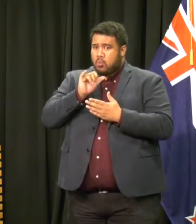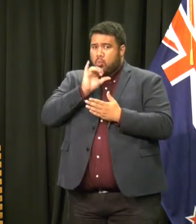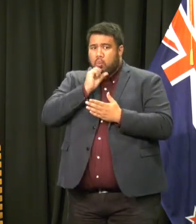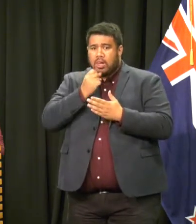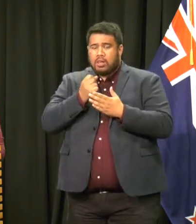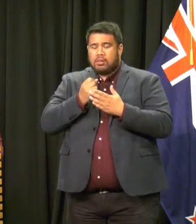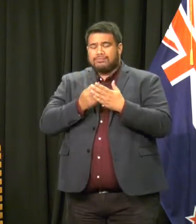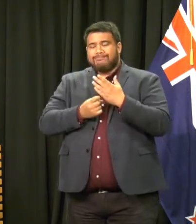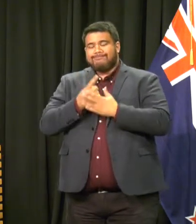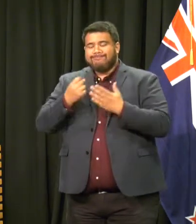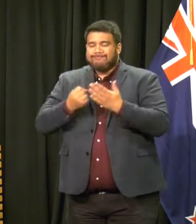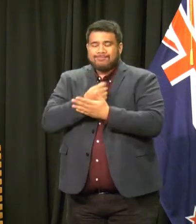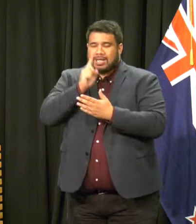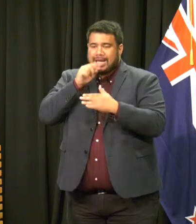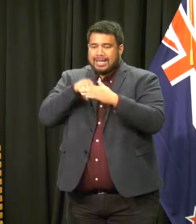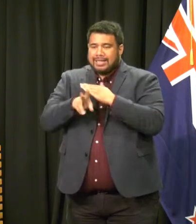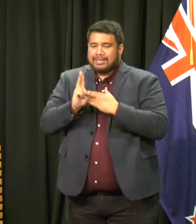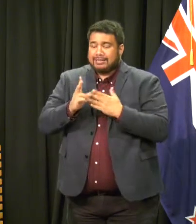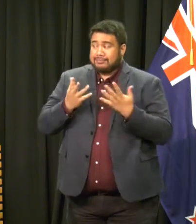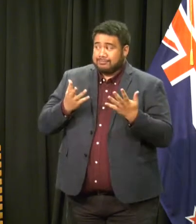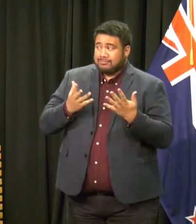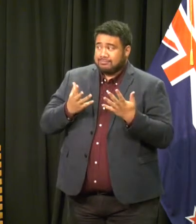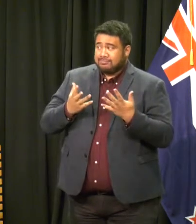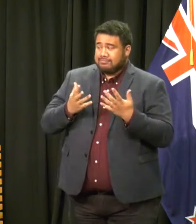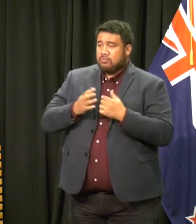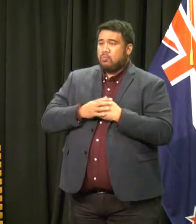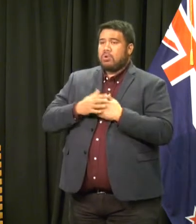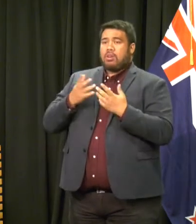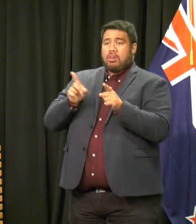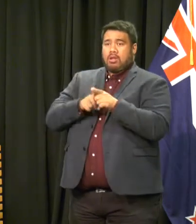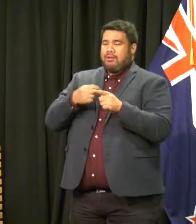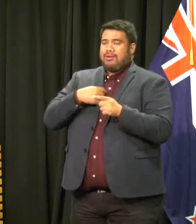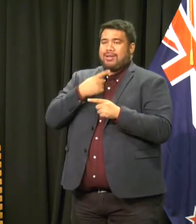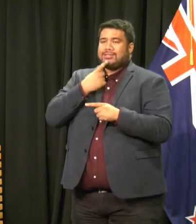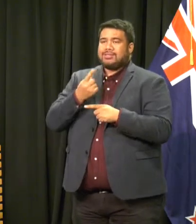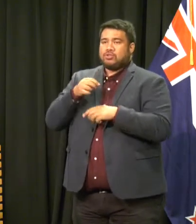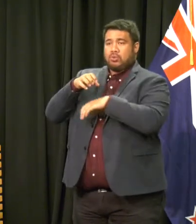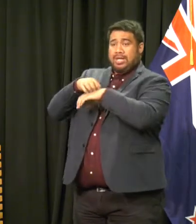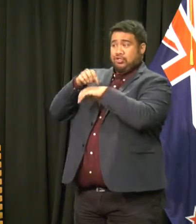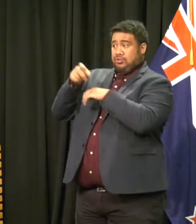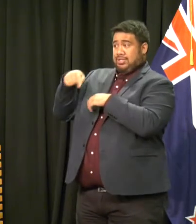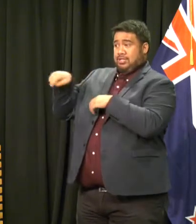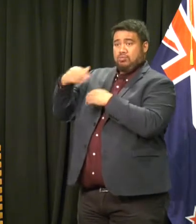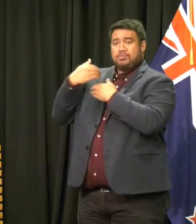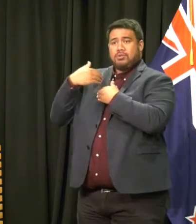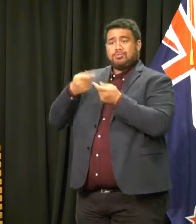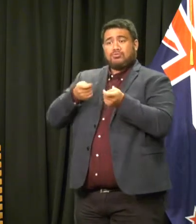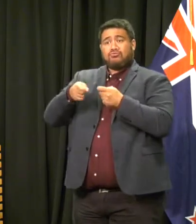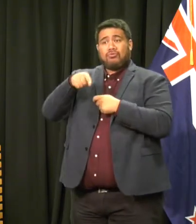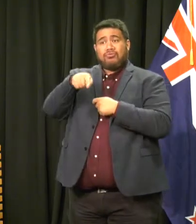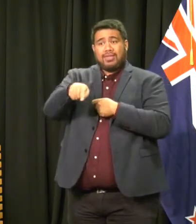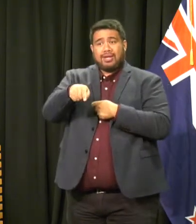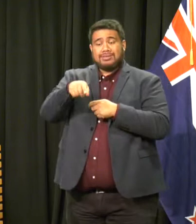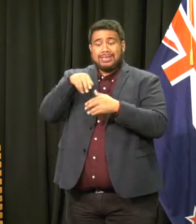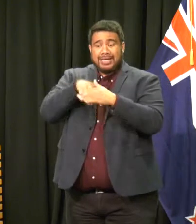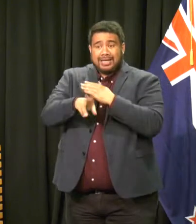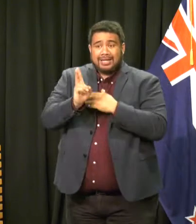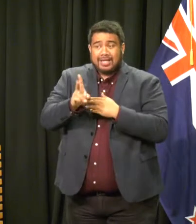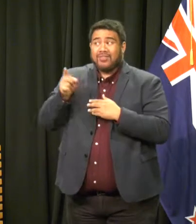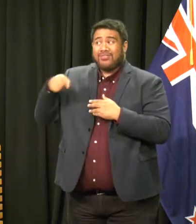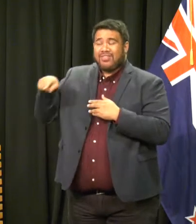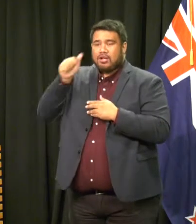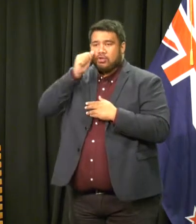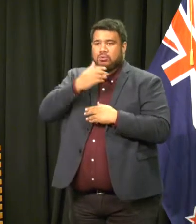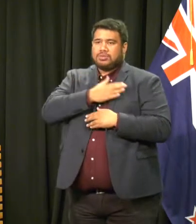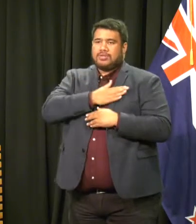re-entry? Well, actually, the message I gave to the agency as I left was simply that they understood that safety